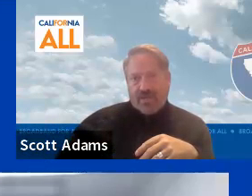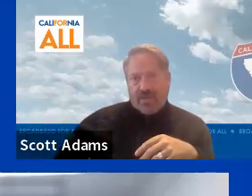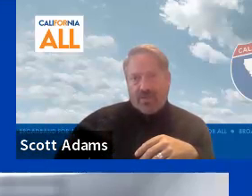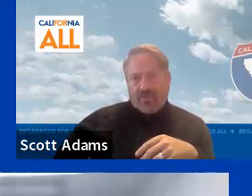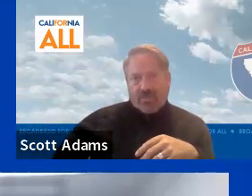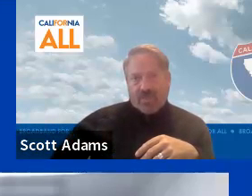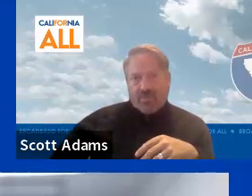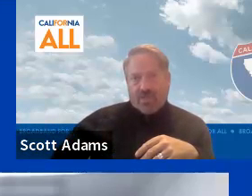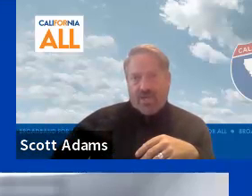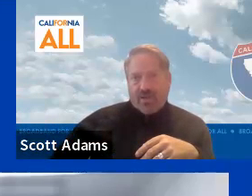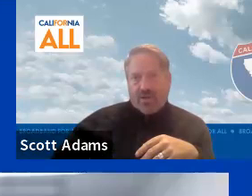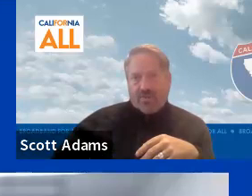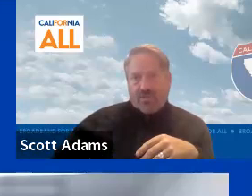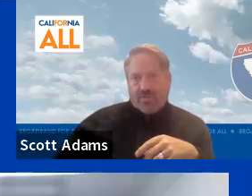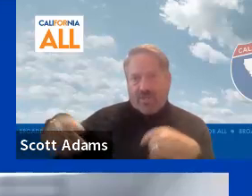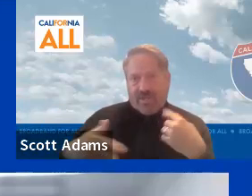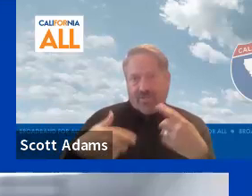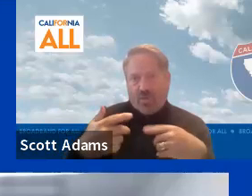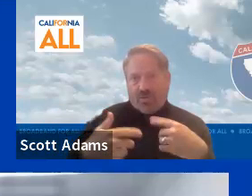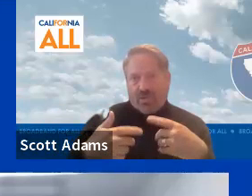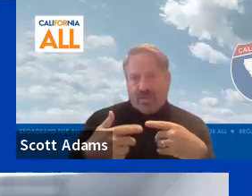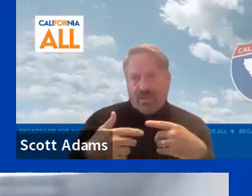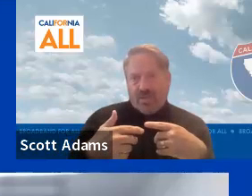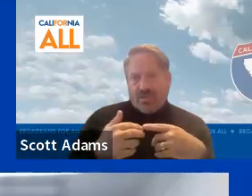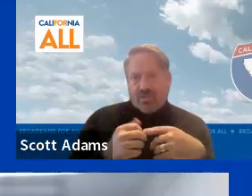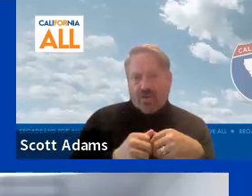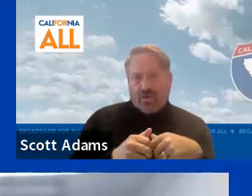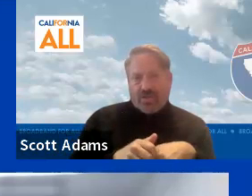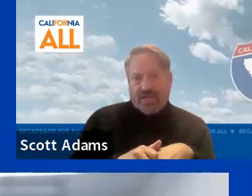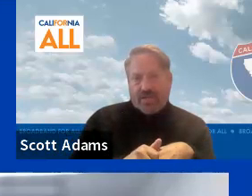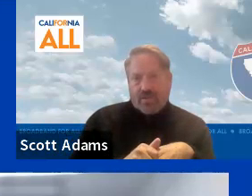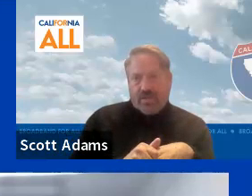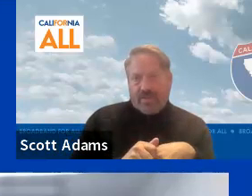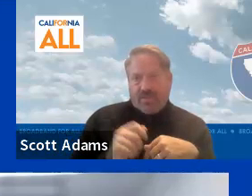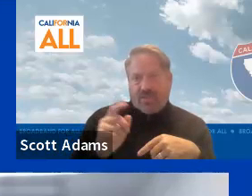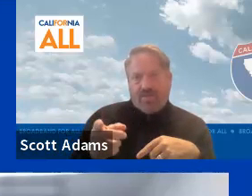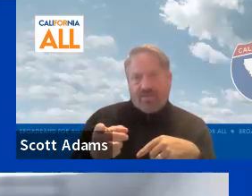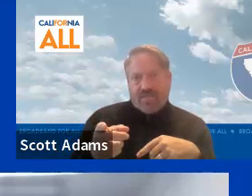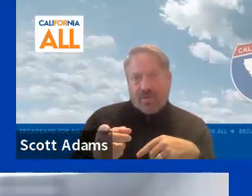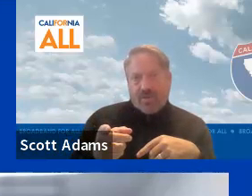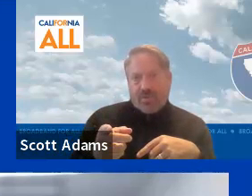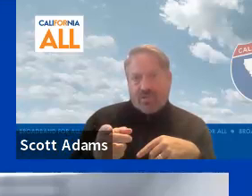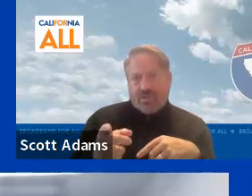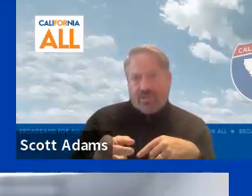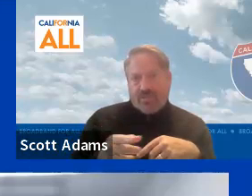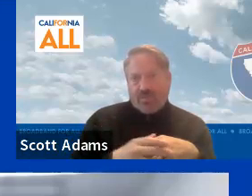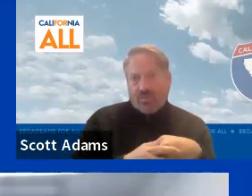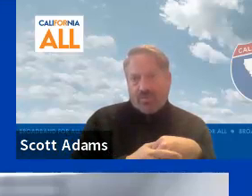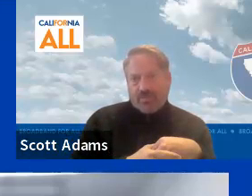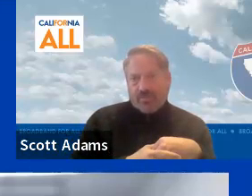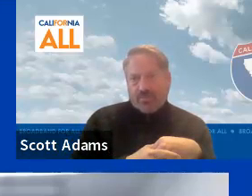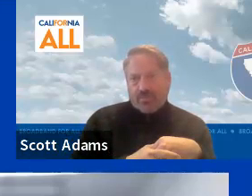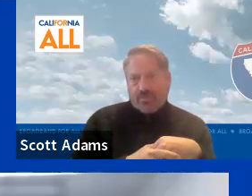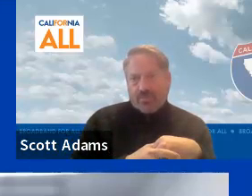expect sometime July, August. It's going to take us a while to churn all the data. And then did you have a separate question on the DEAM